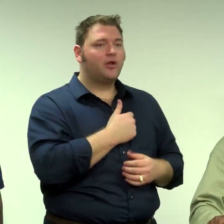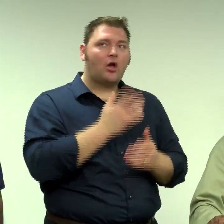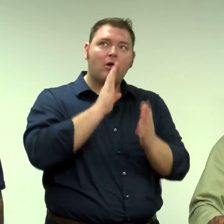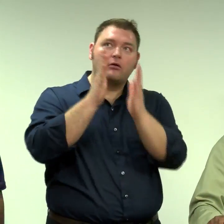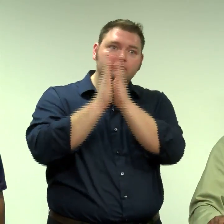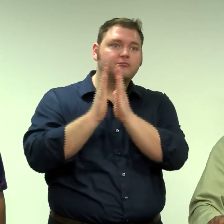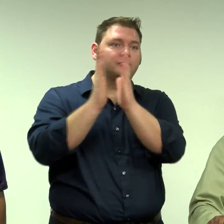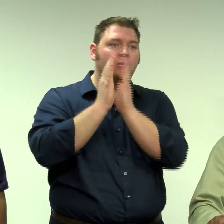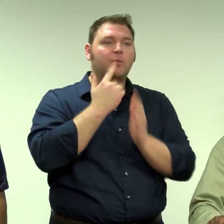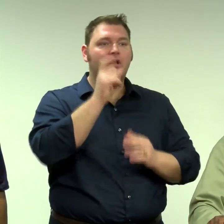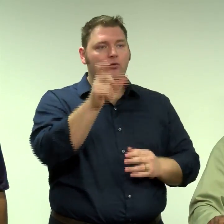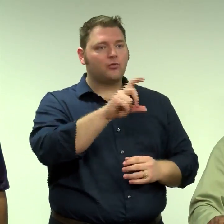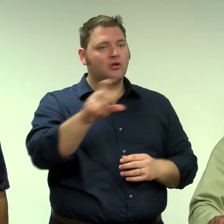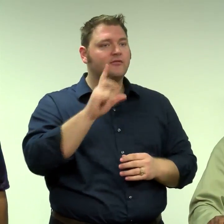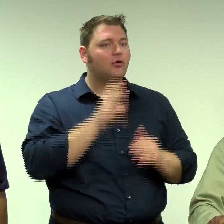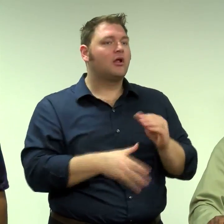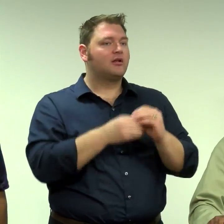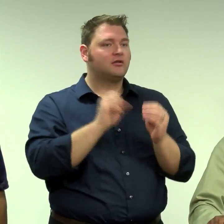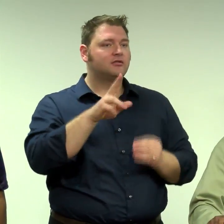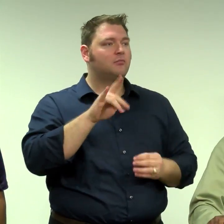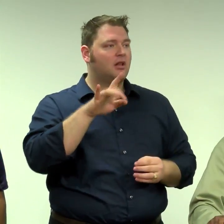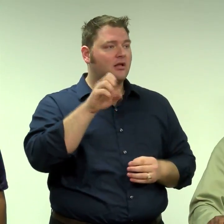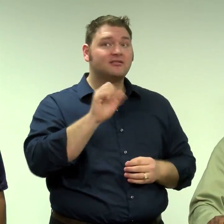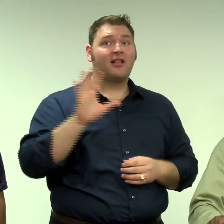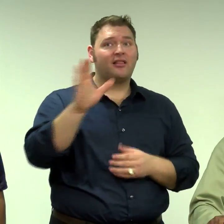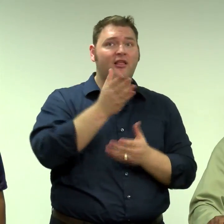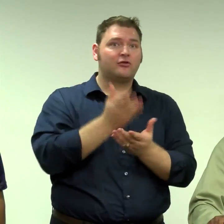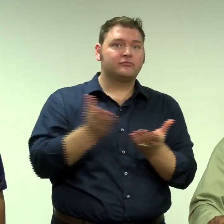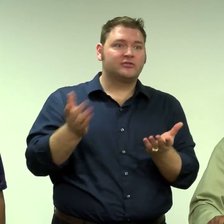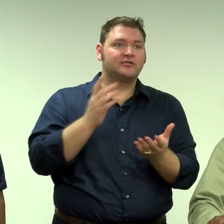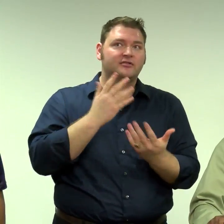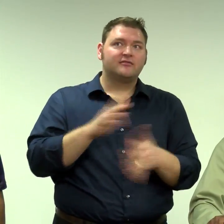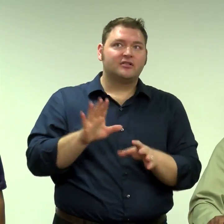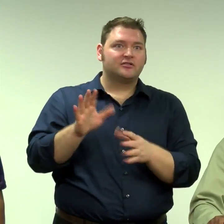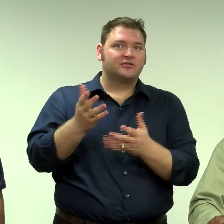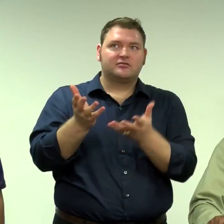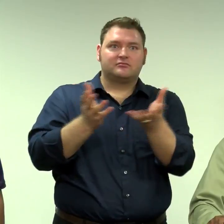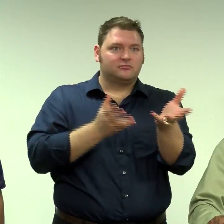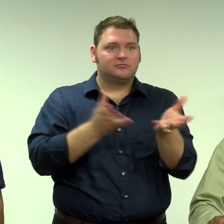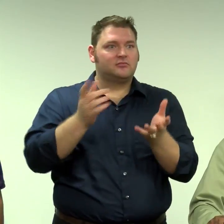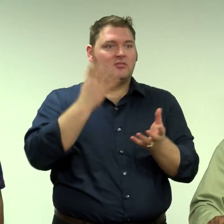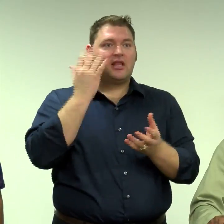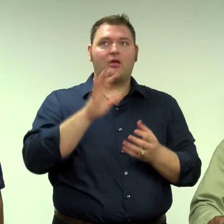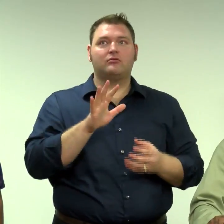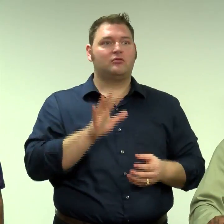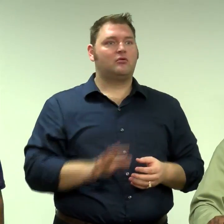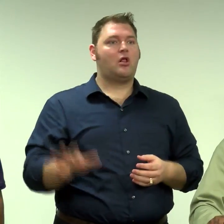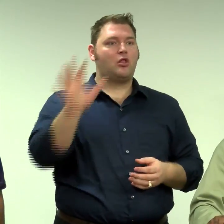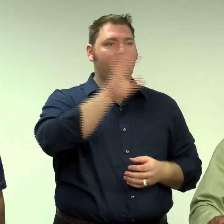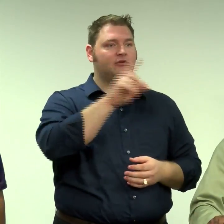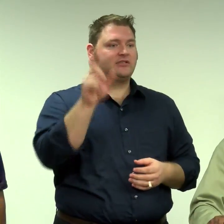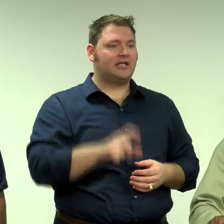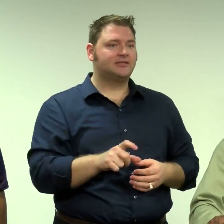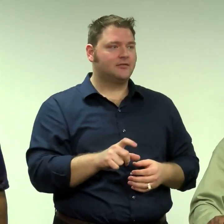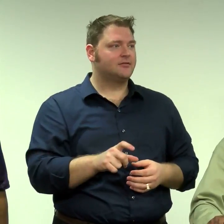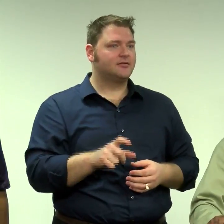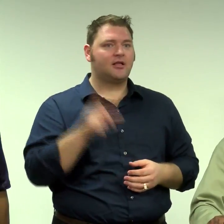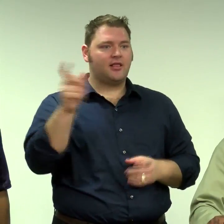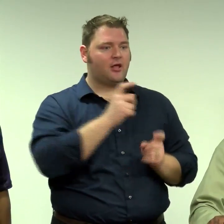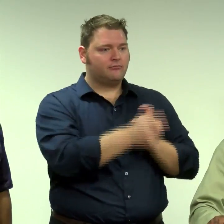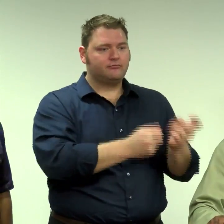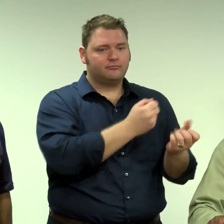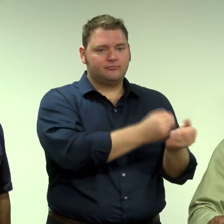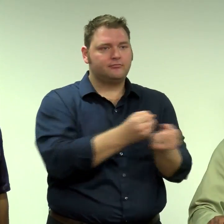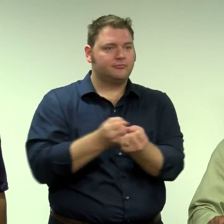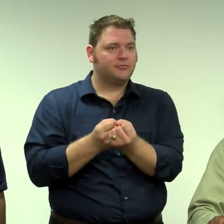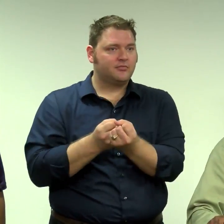Cross for additional supplies. You know, of course, their resources are being taxed because they're servicing the entire region. We